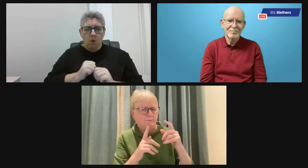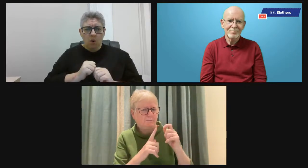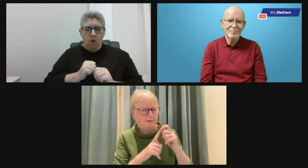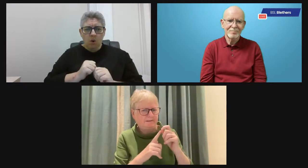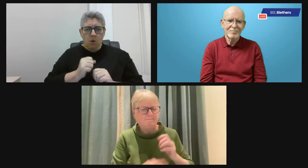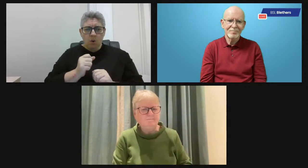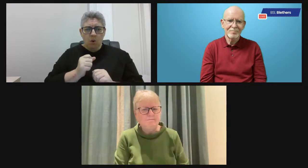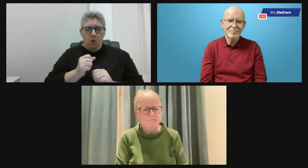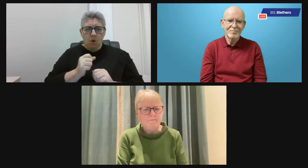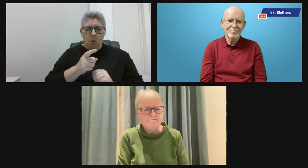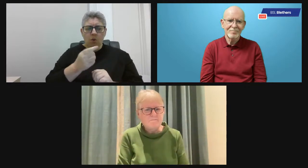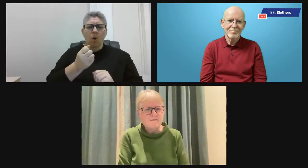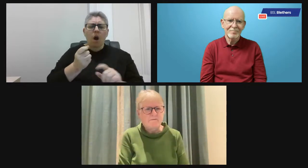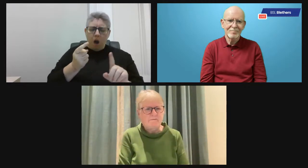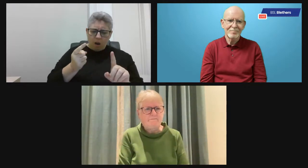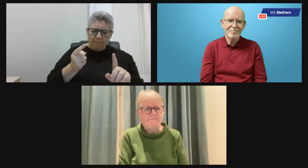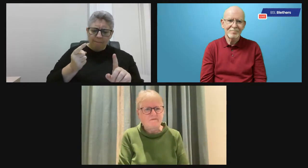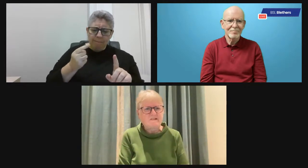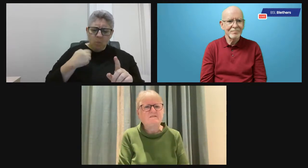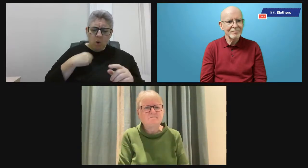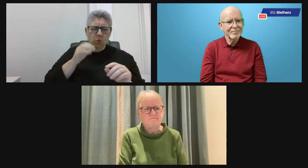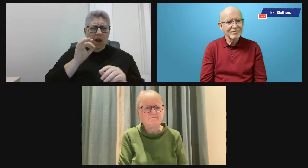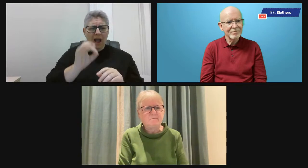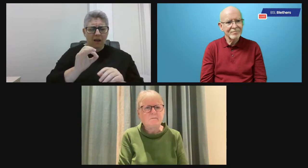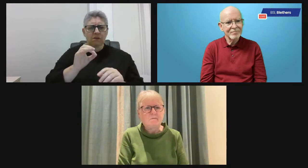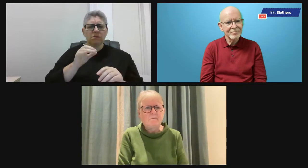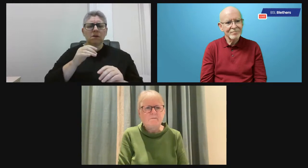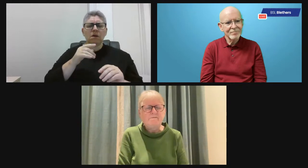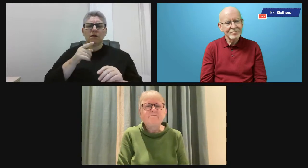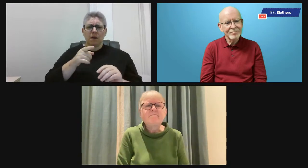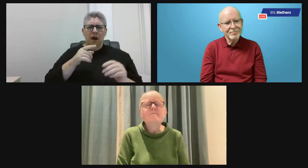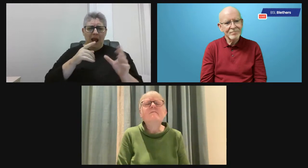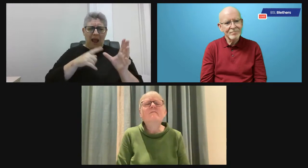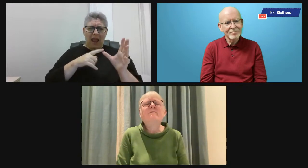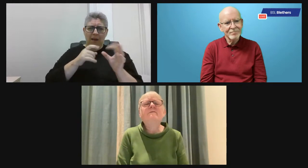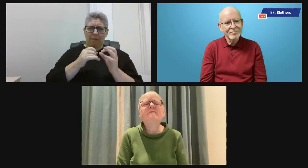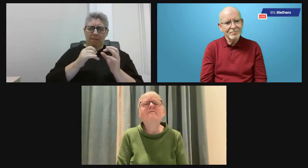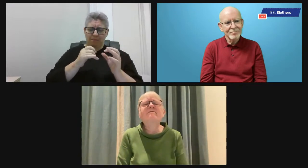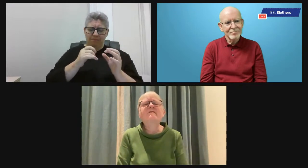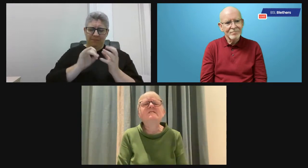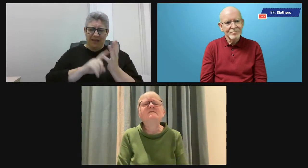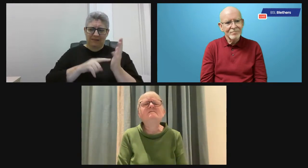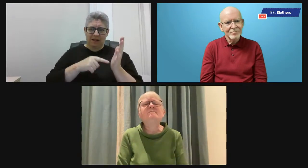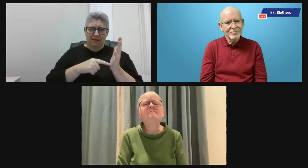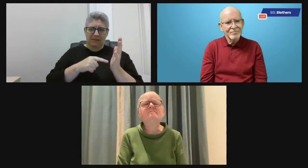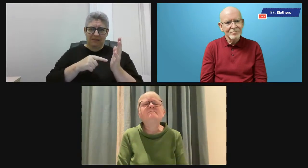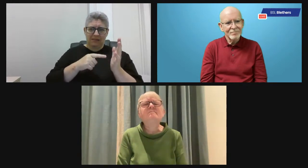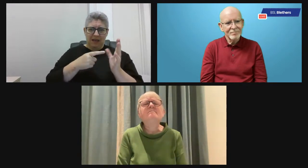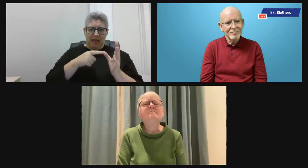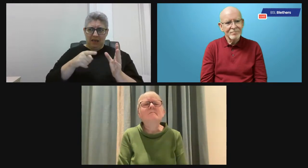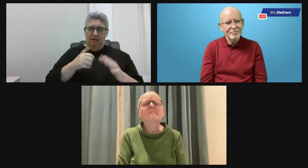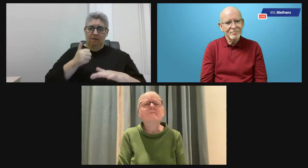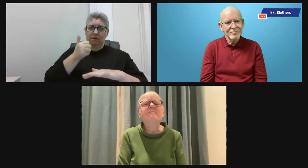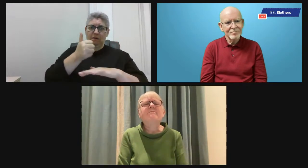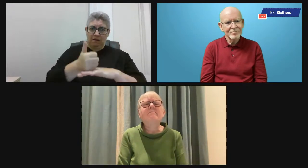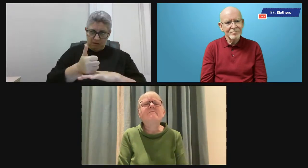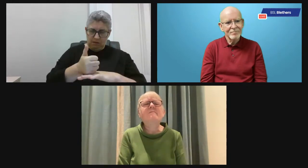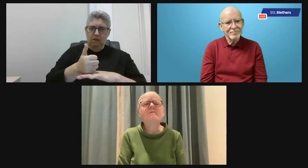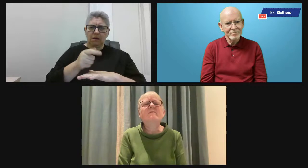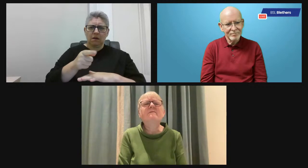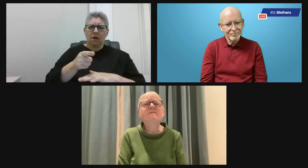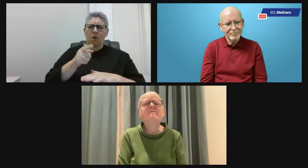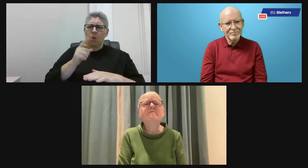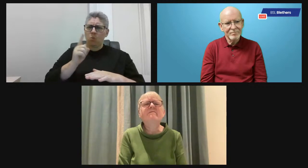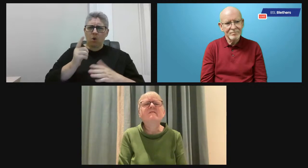Emma, But you want to ask me about my experience of teaching at the Department of Work and Pensions? Yeah, I do, but could you hold that a